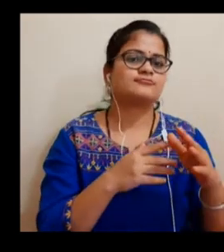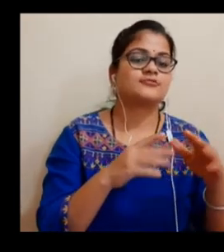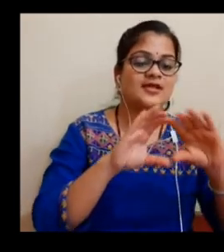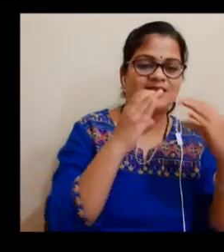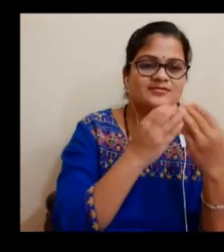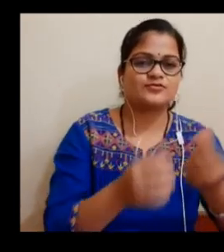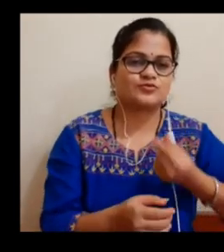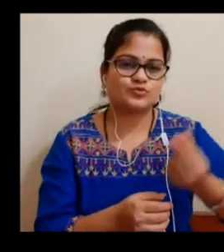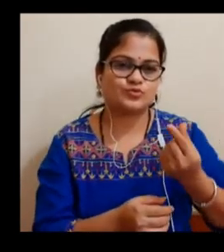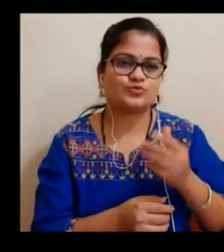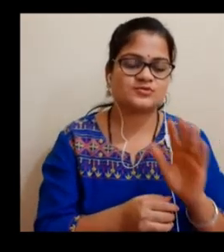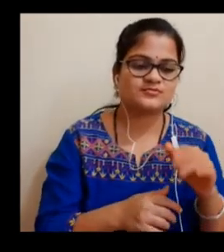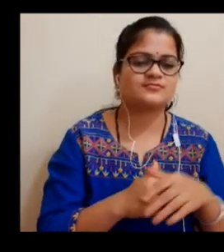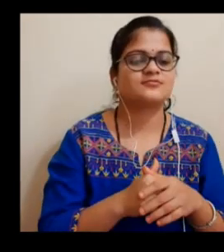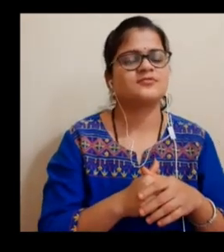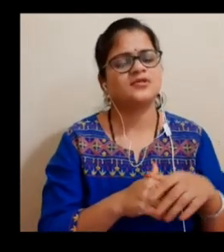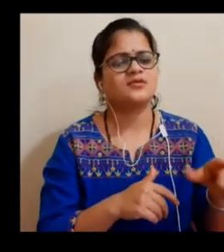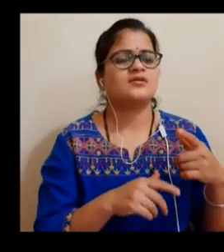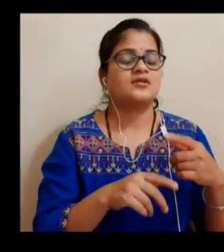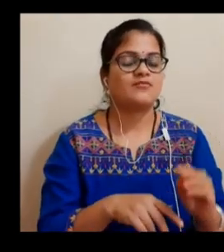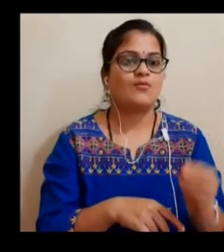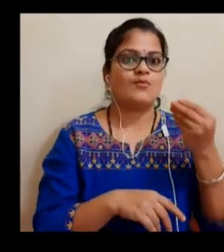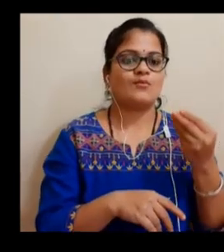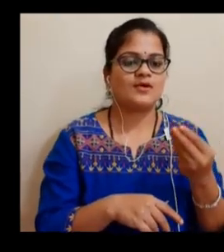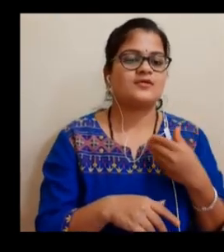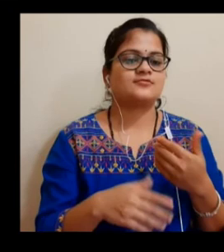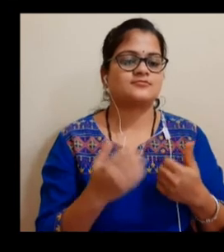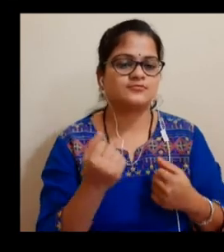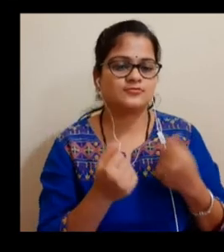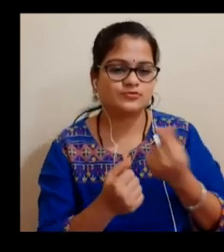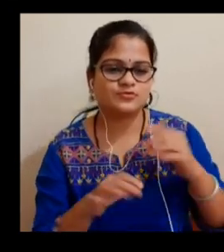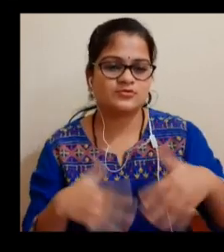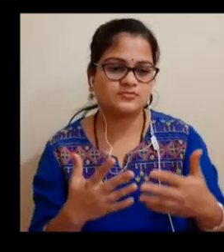it. I can help you make it better.